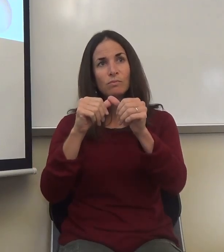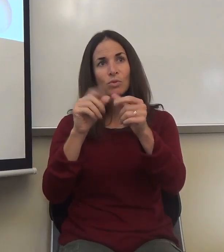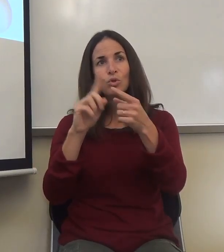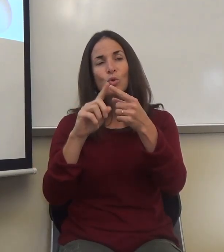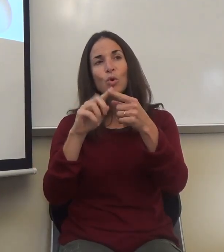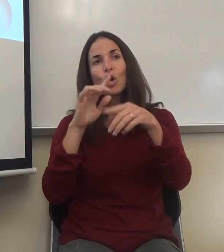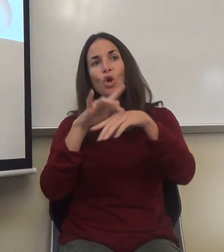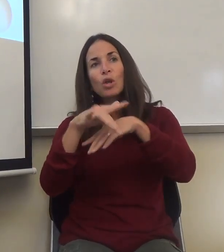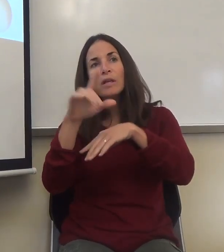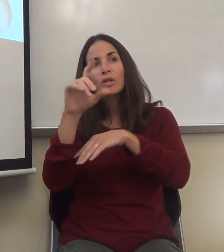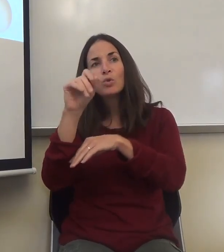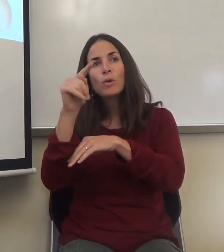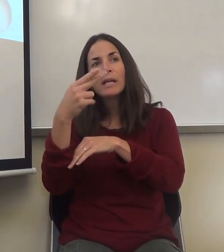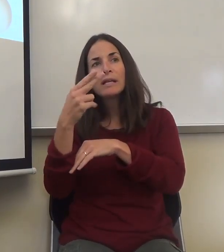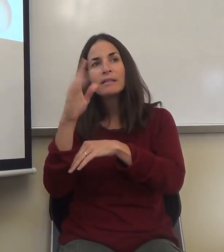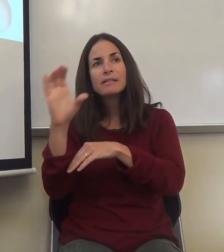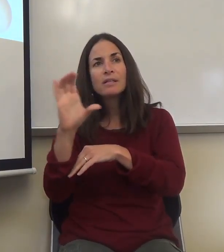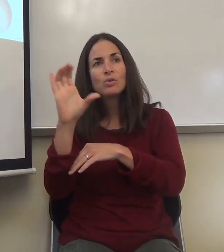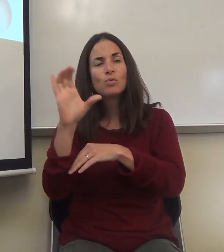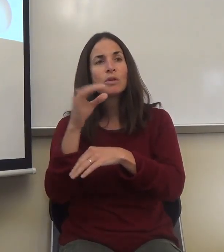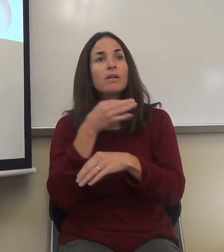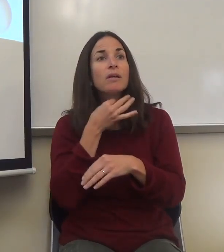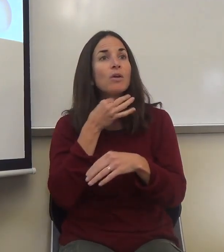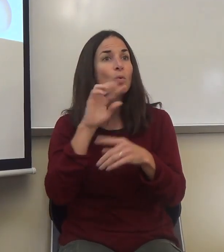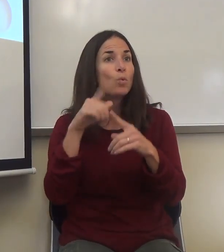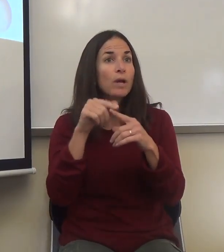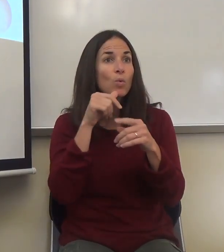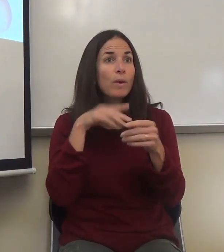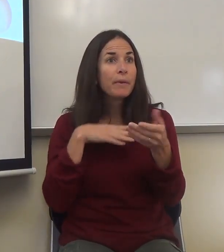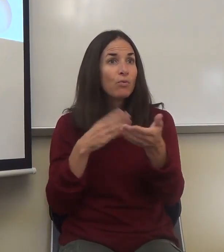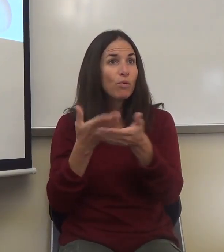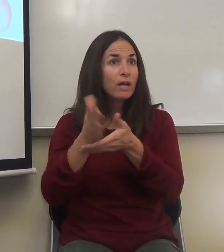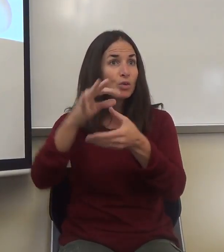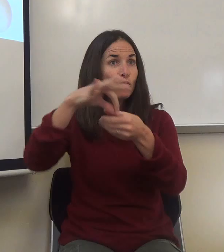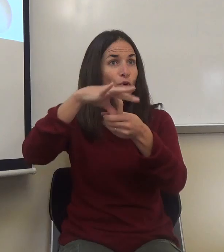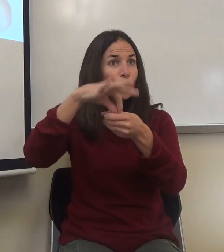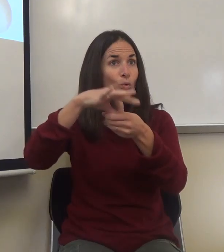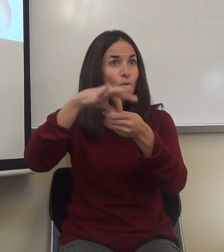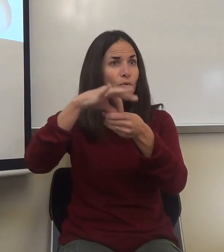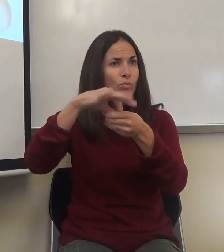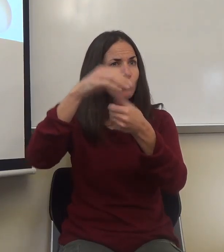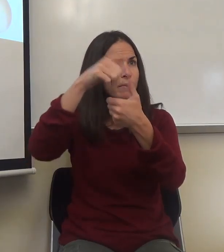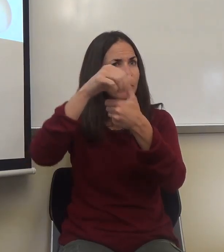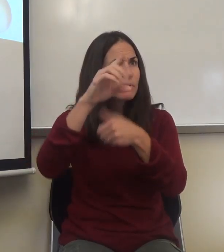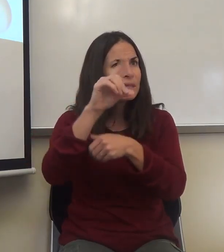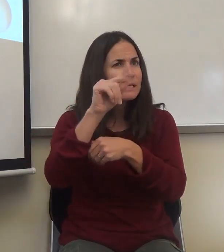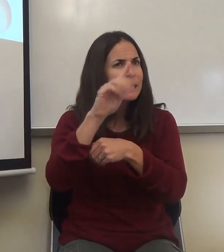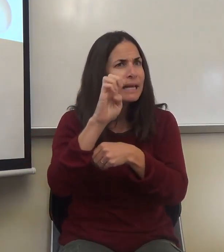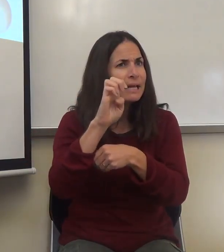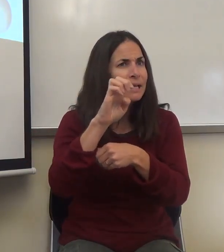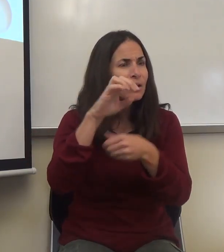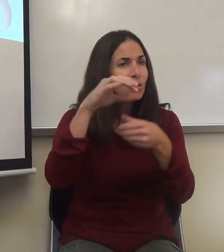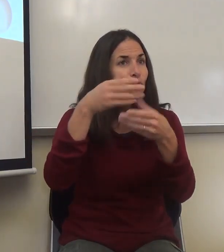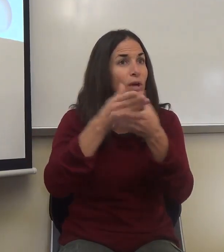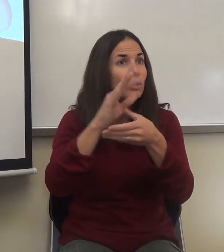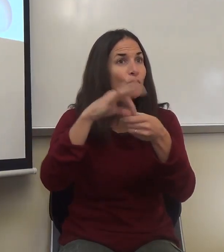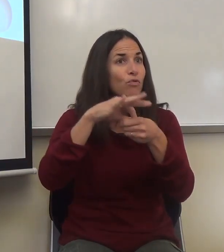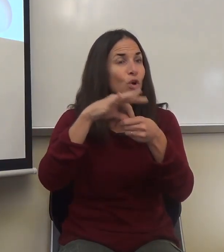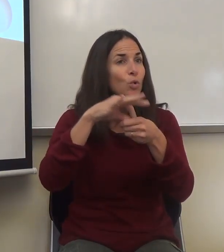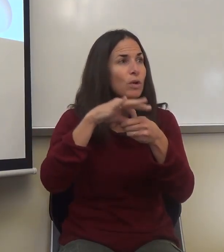you know, when you think about what was going on there, okay? So after this happened, then they decided